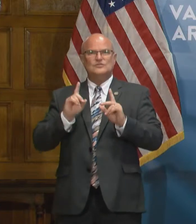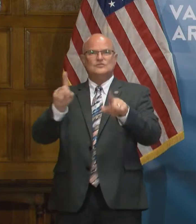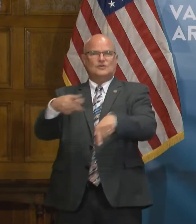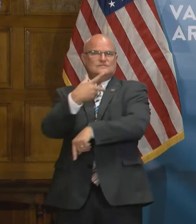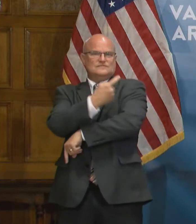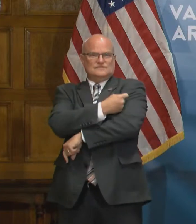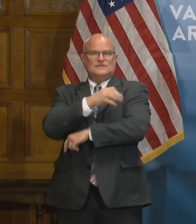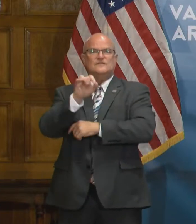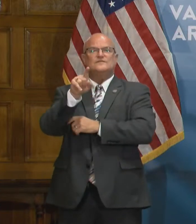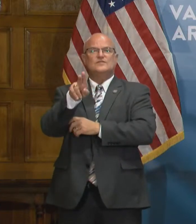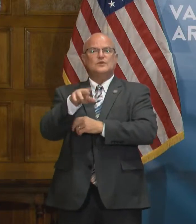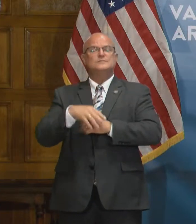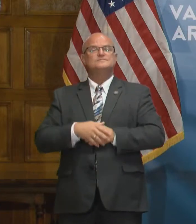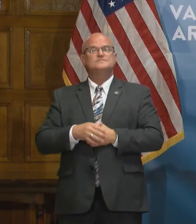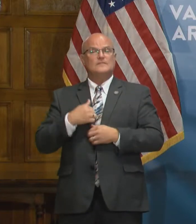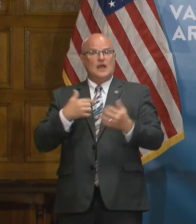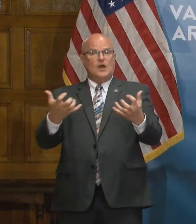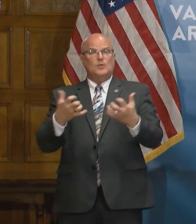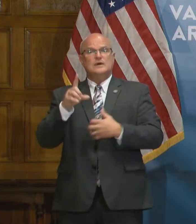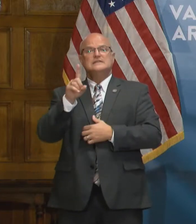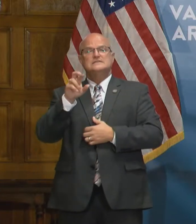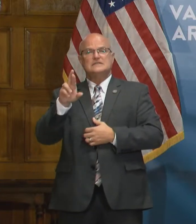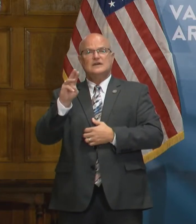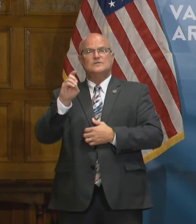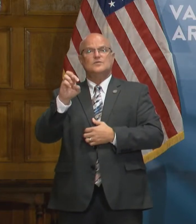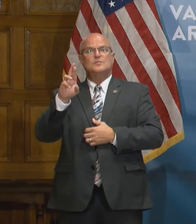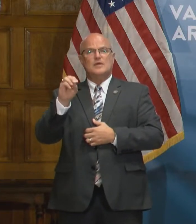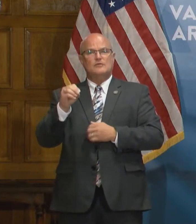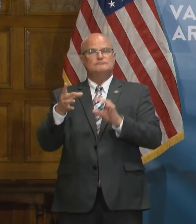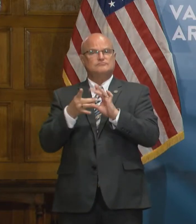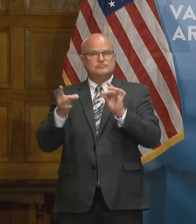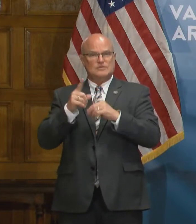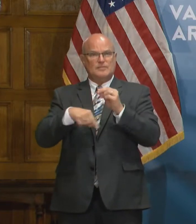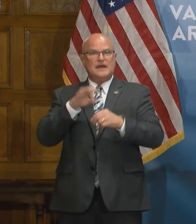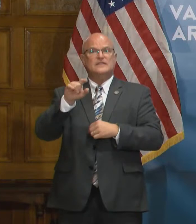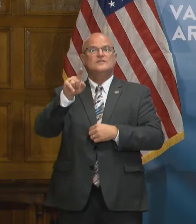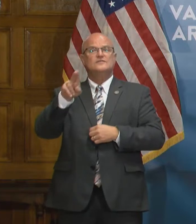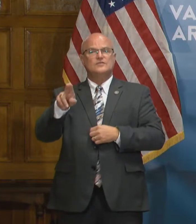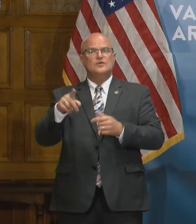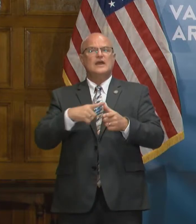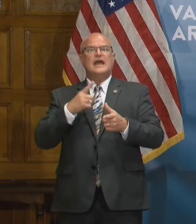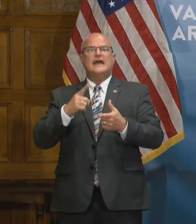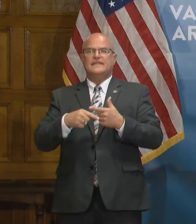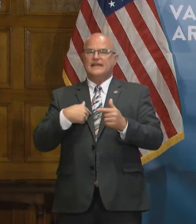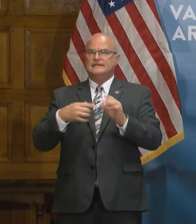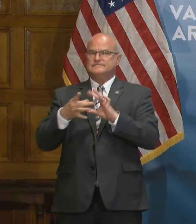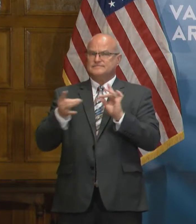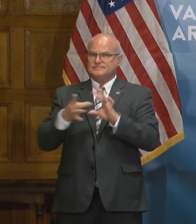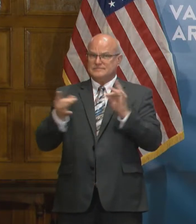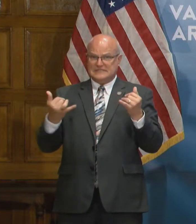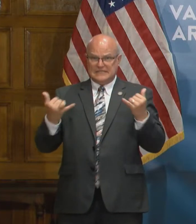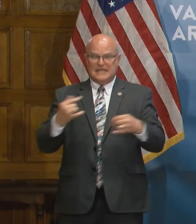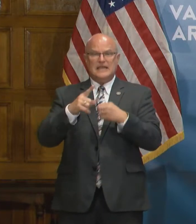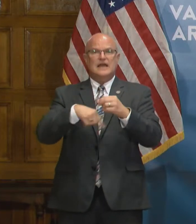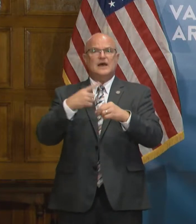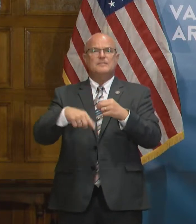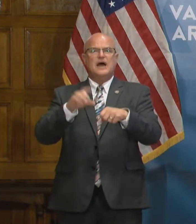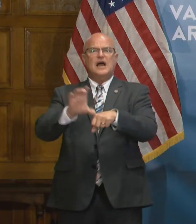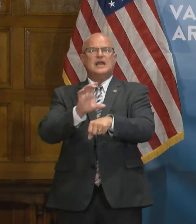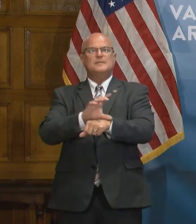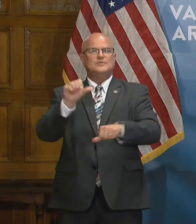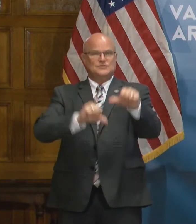I'm going to invite Dr. Romero to come up and make some comments on the flu. And then I want to come back and make an announcement today related to